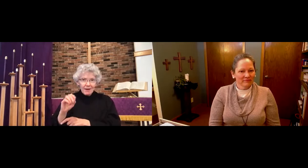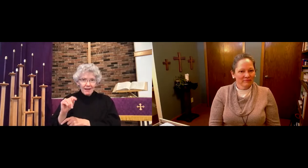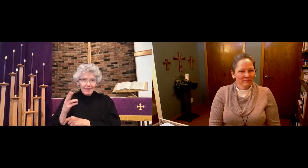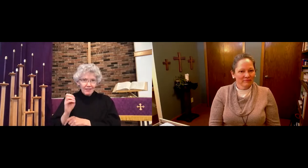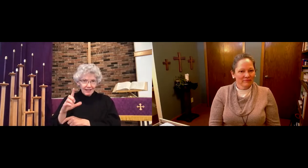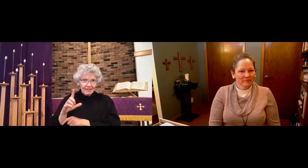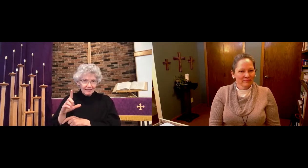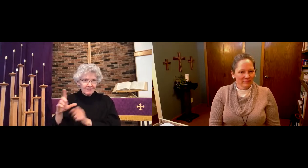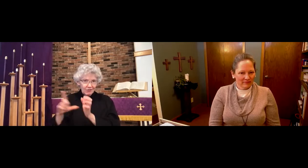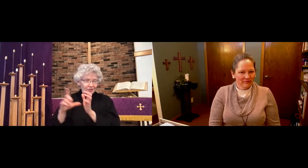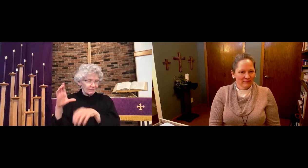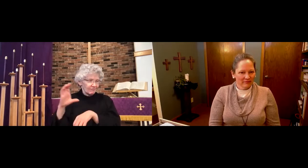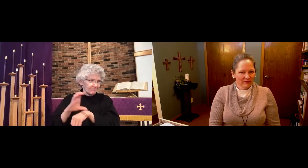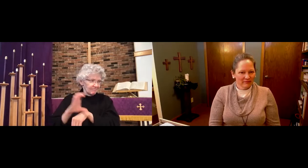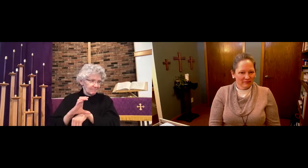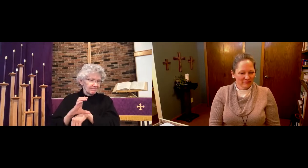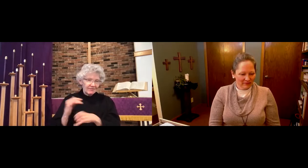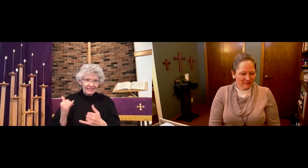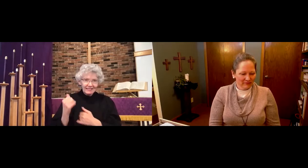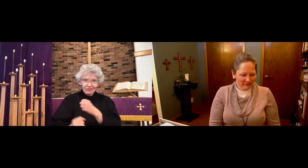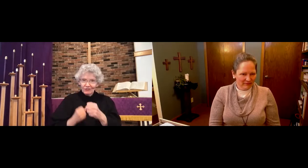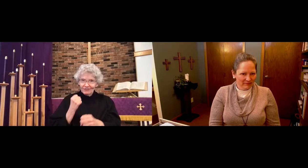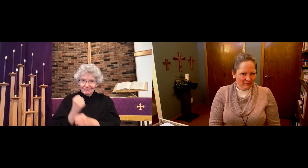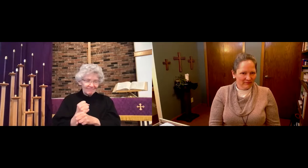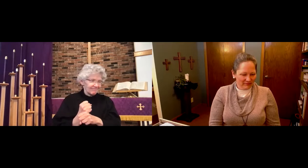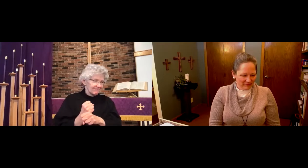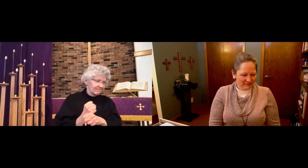And we will worship together with Bethel Lutheran Church again,